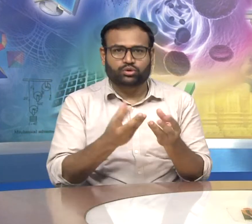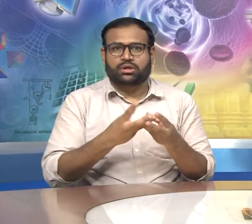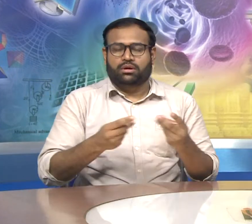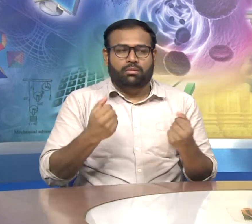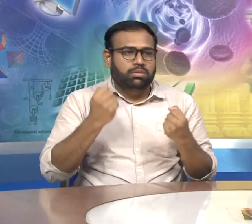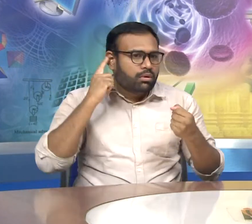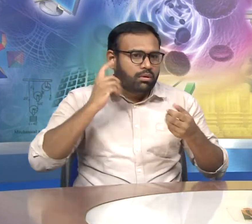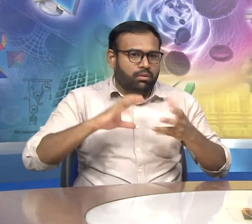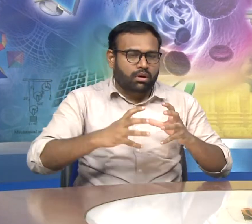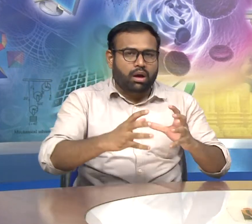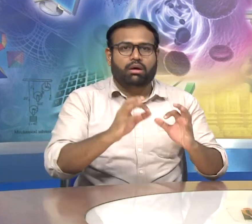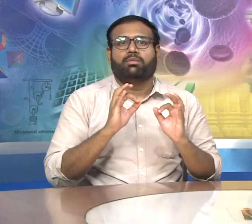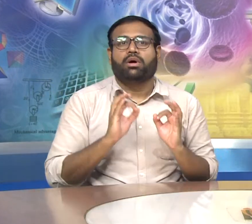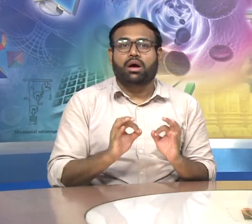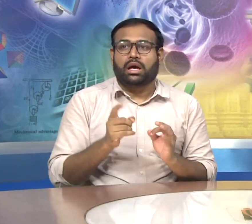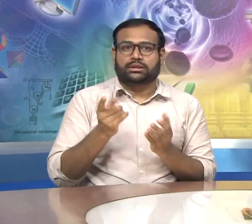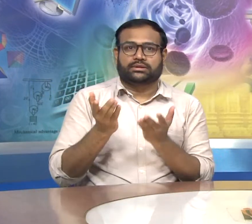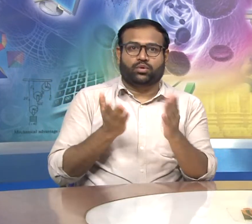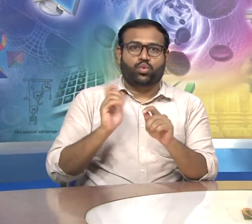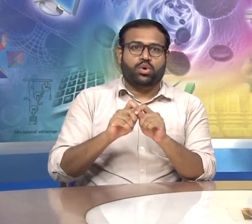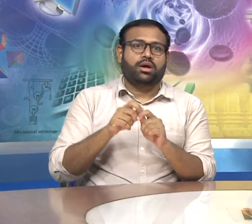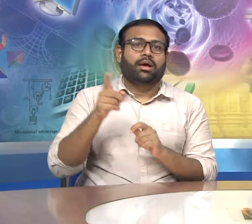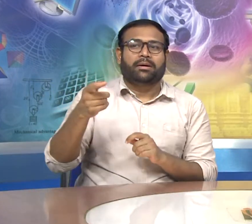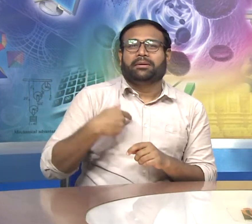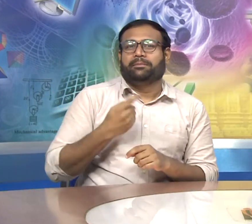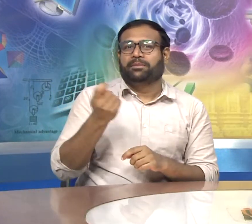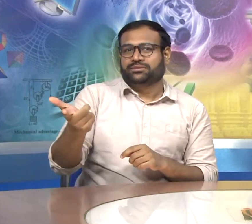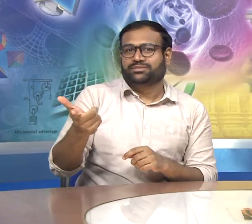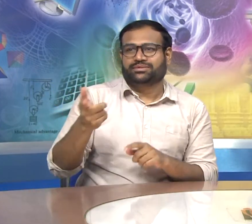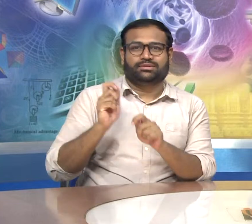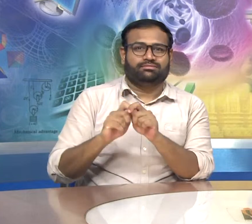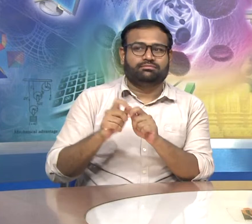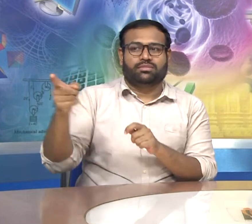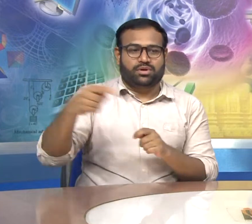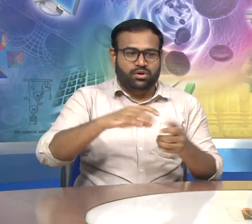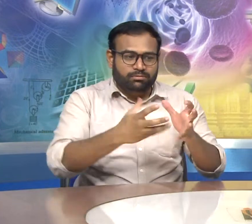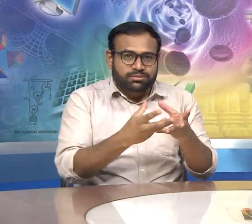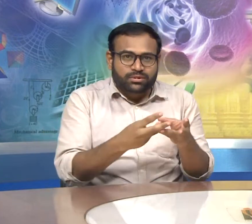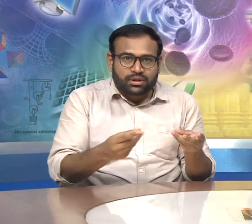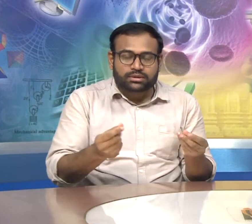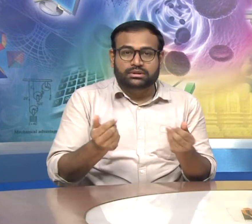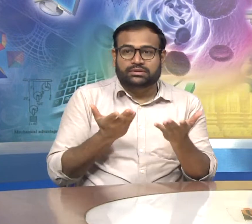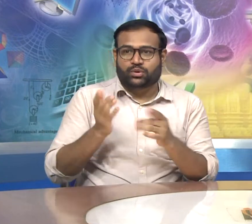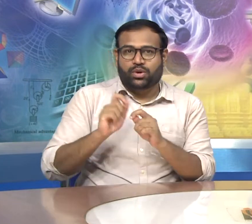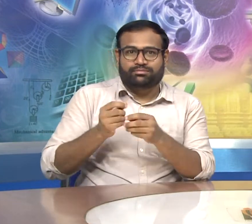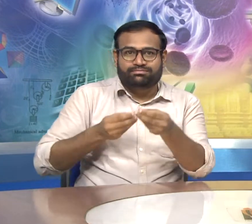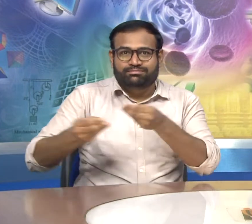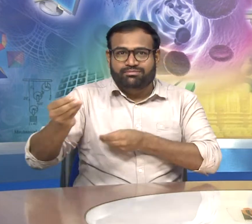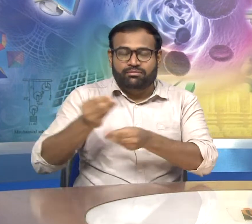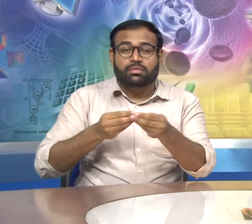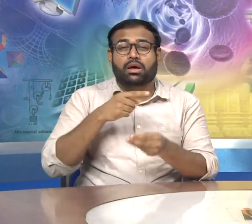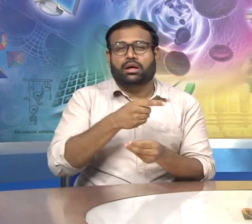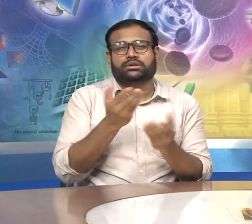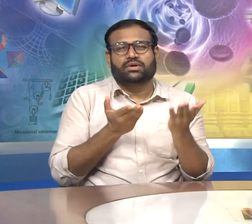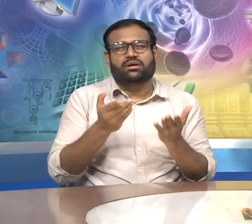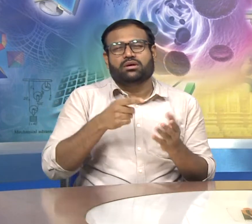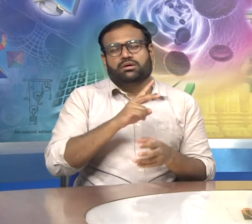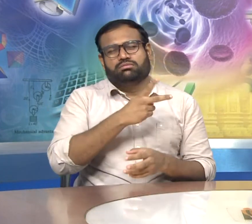and mechanic fix your car and that's service he gives you, and you give them money